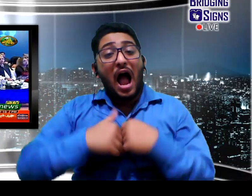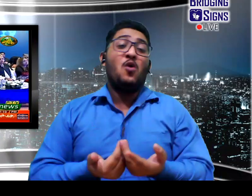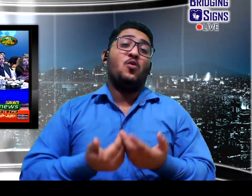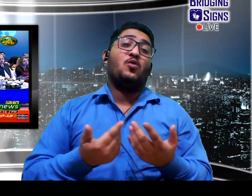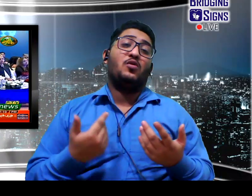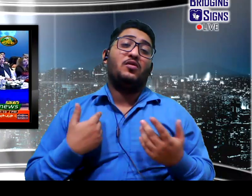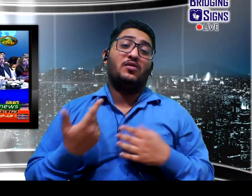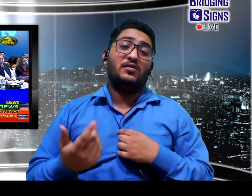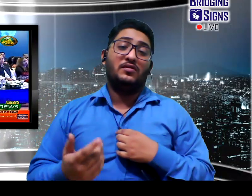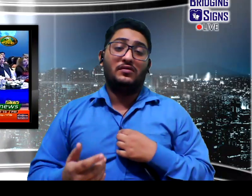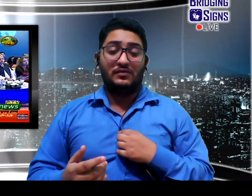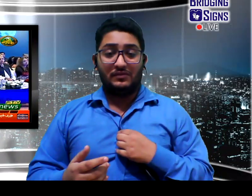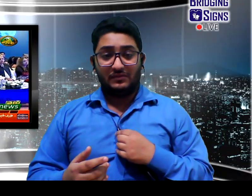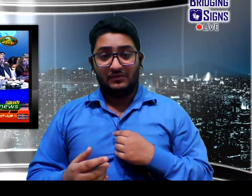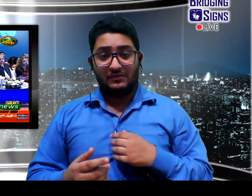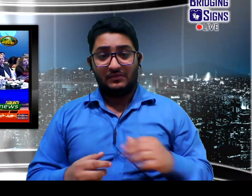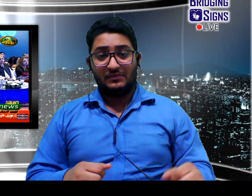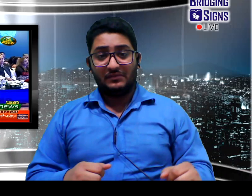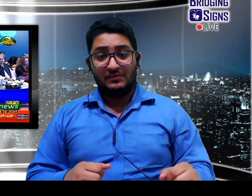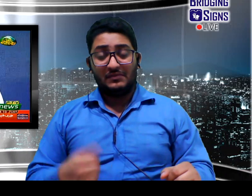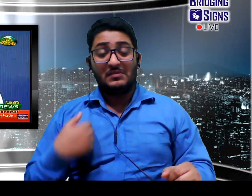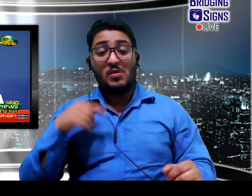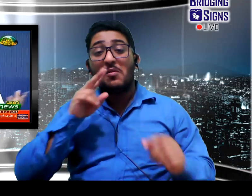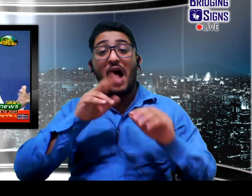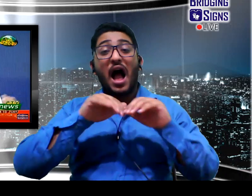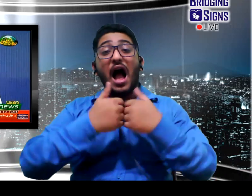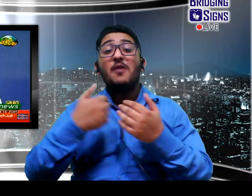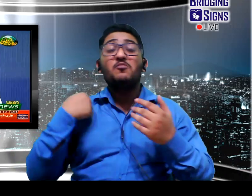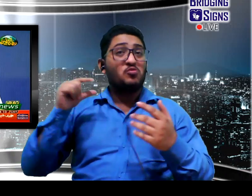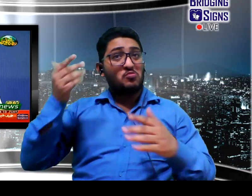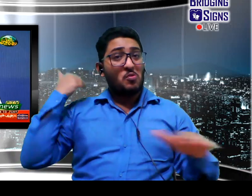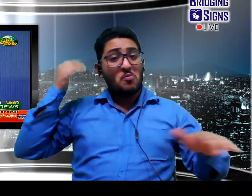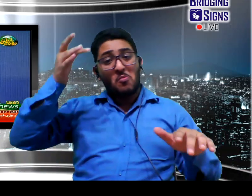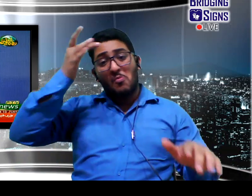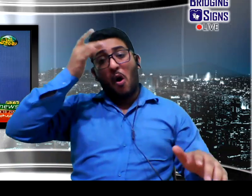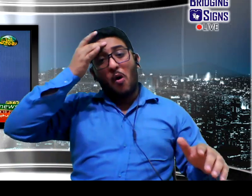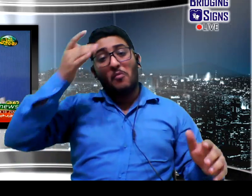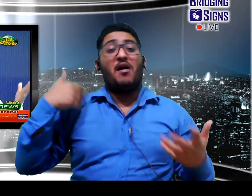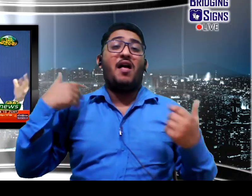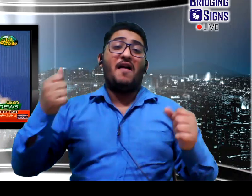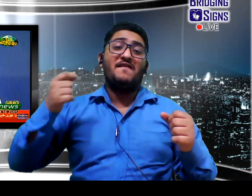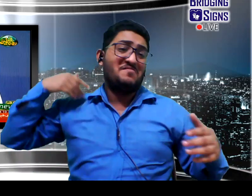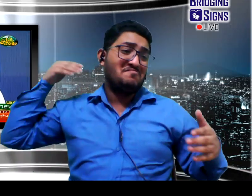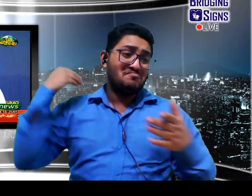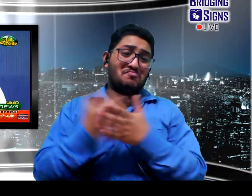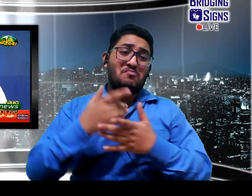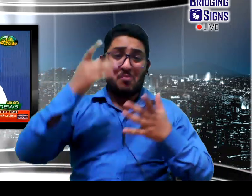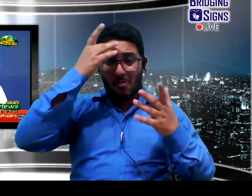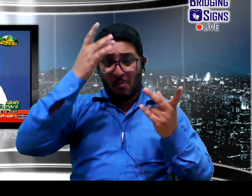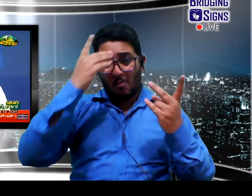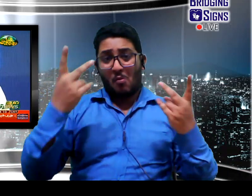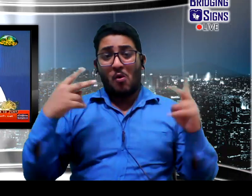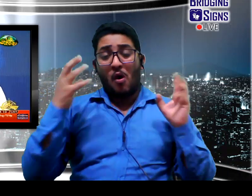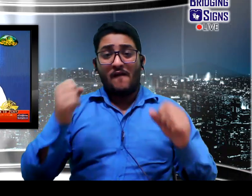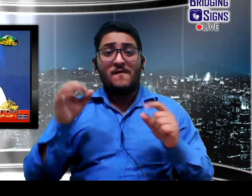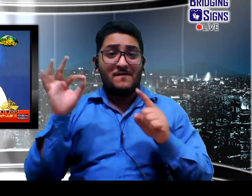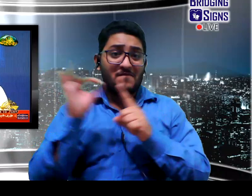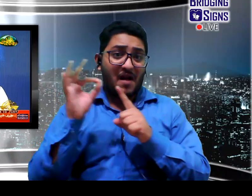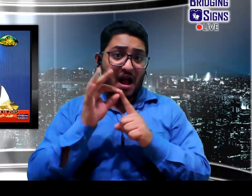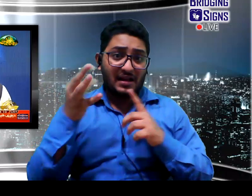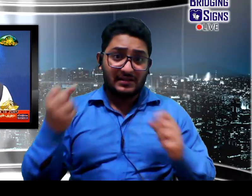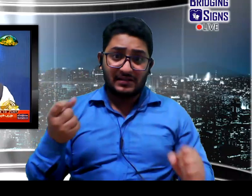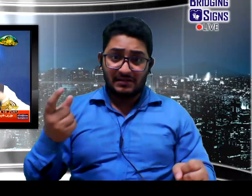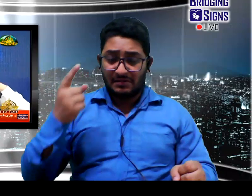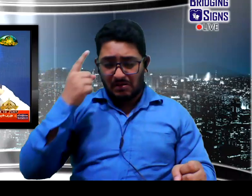get contracts enforced? We have already suffered major, Pakistan has